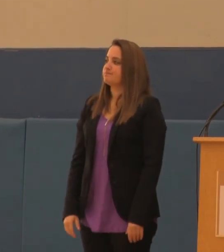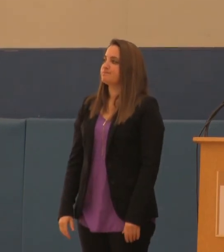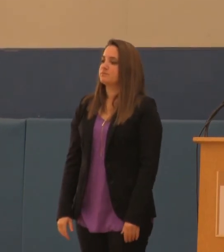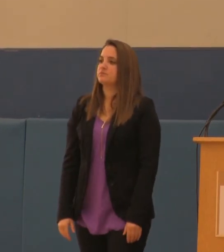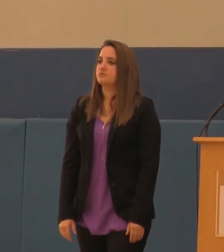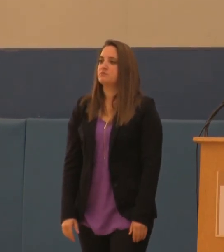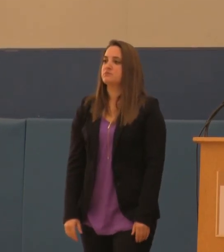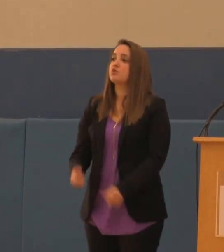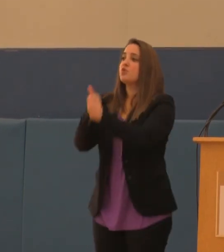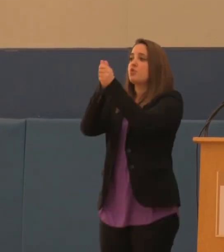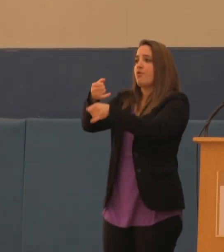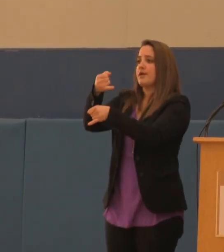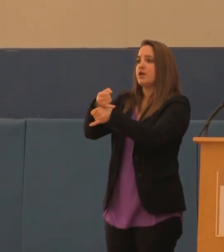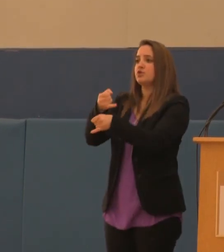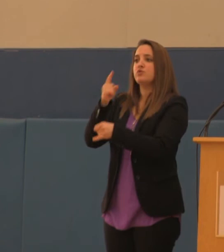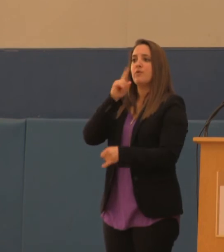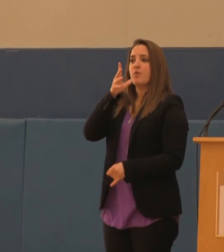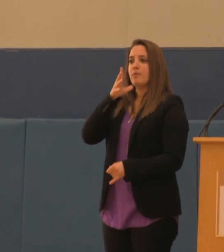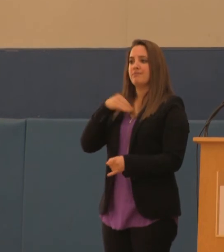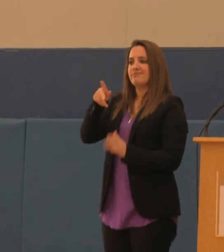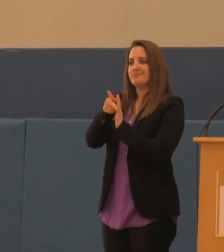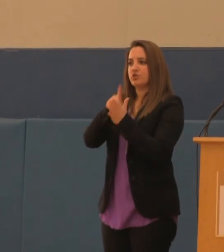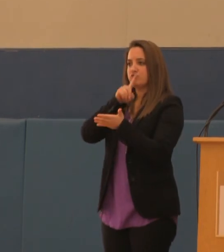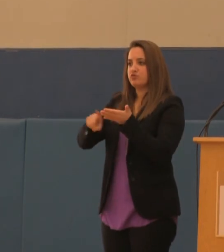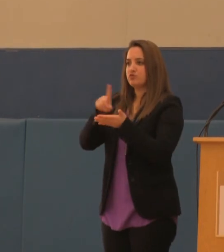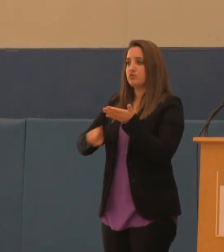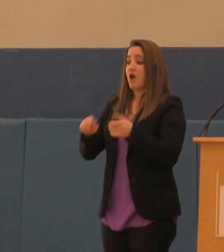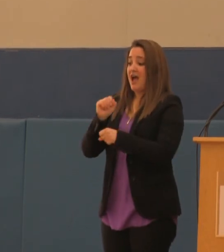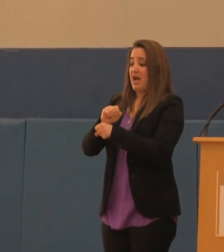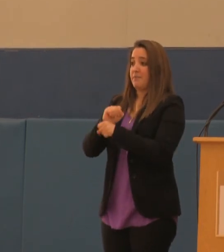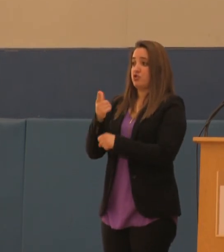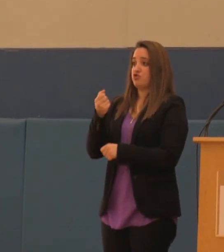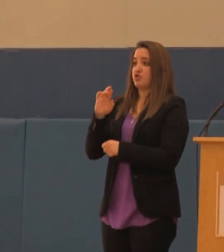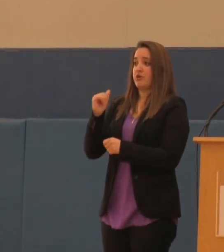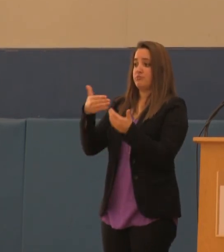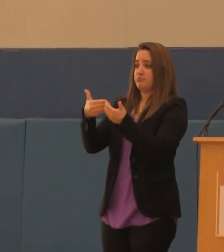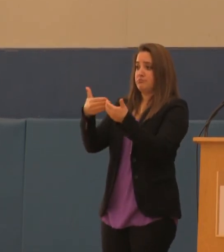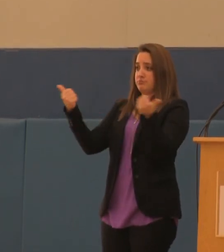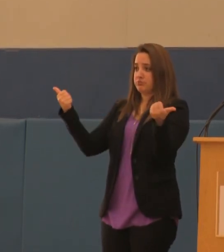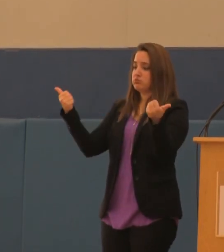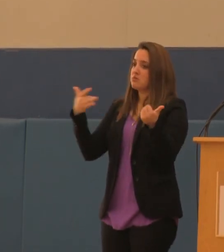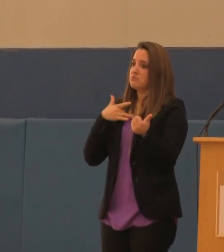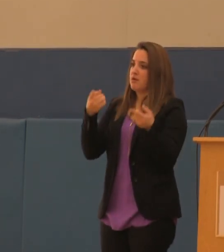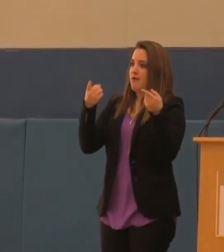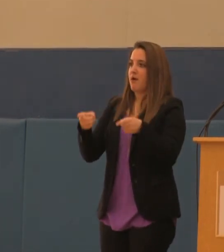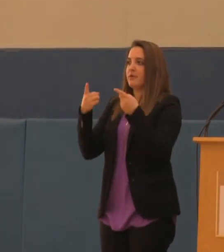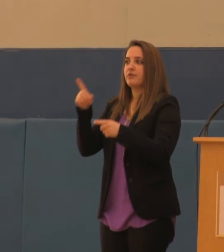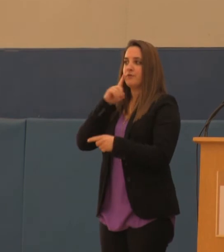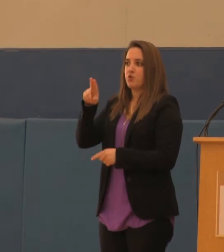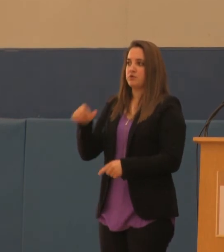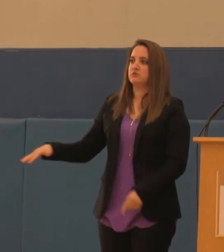According to the Institute for Women's Policy Research, occupational gender segregation continues to be a strong feature of the U.S. labor